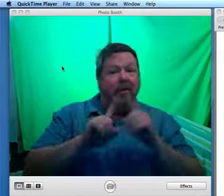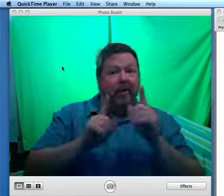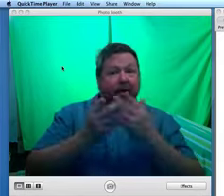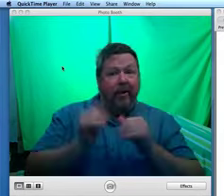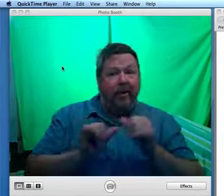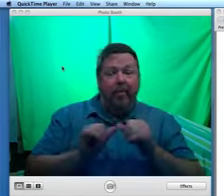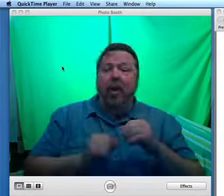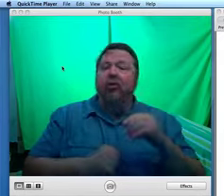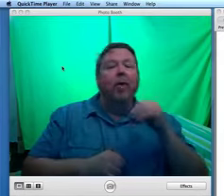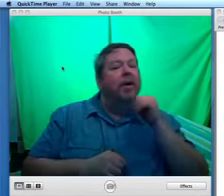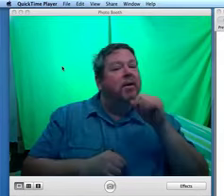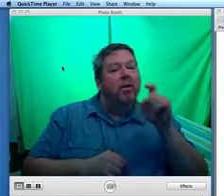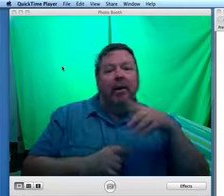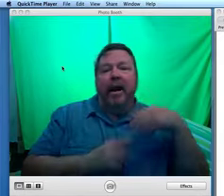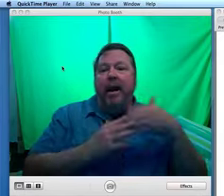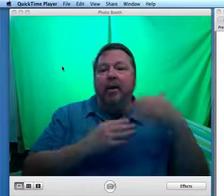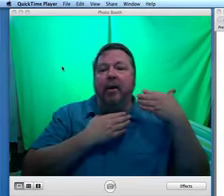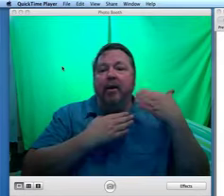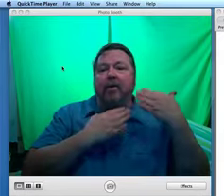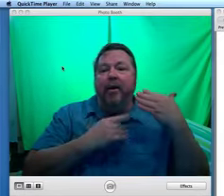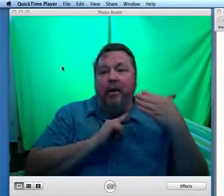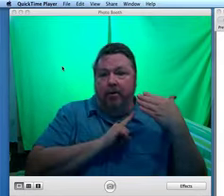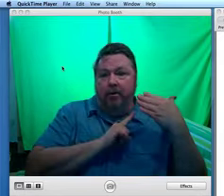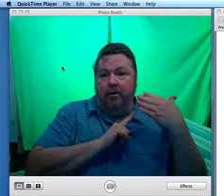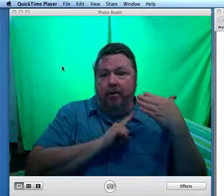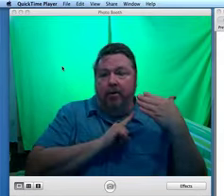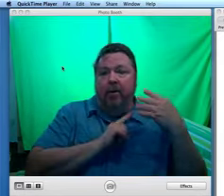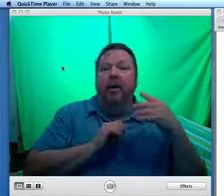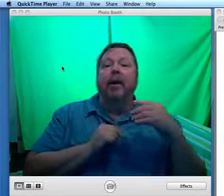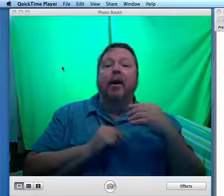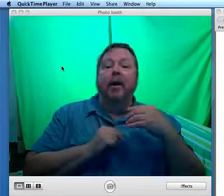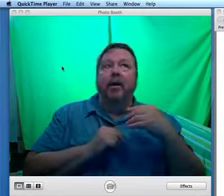It's a different hand shape, so I don't need to add the flick here.